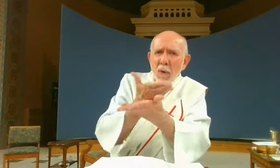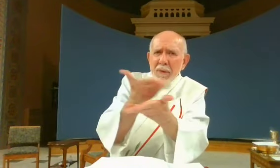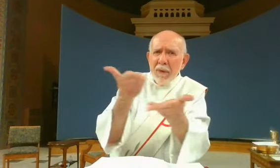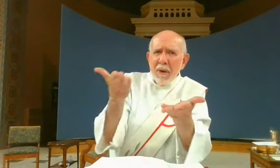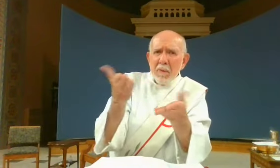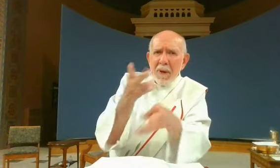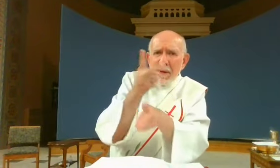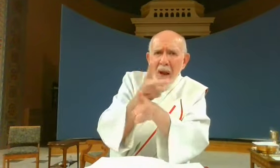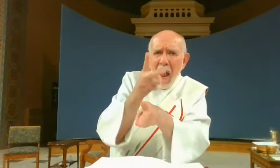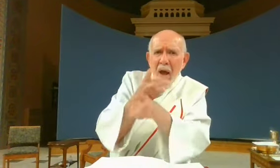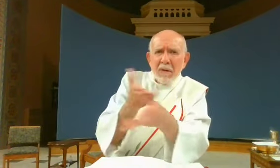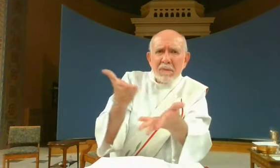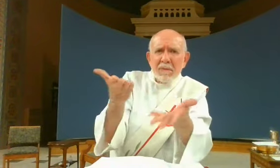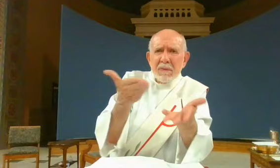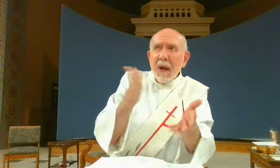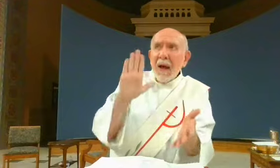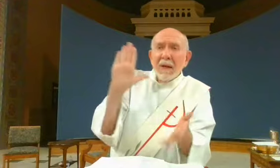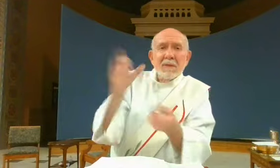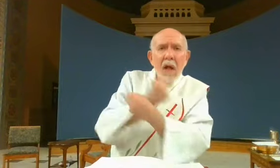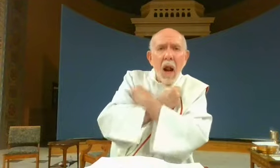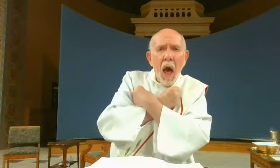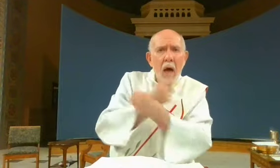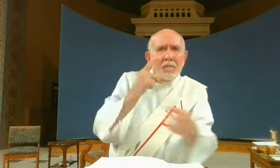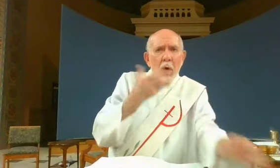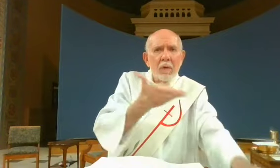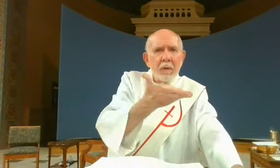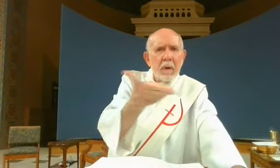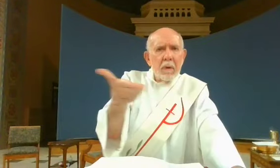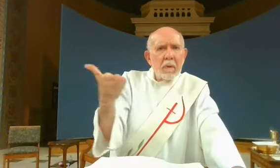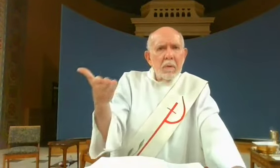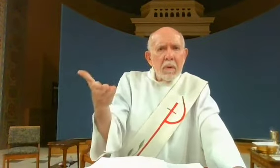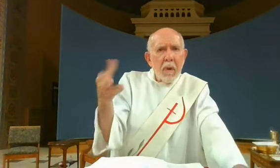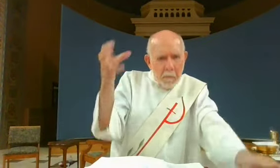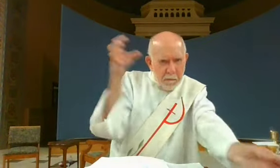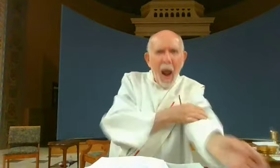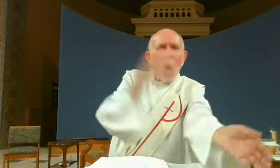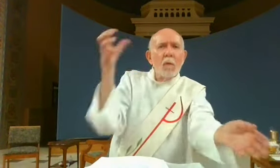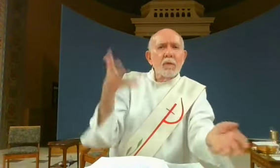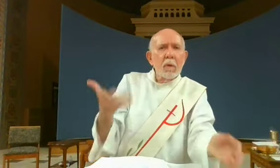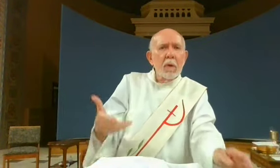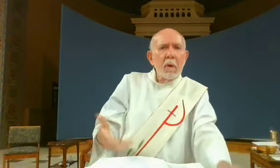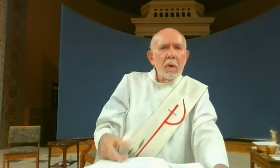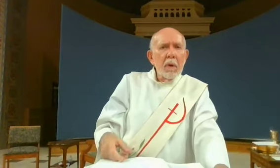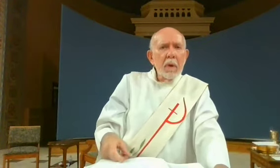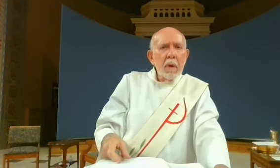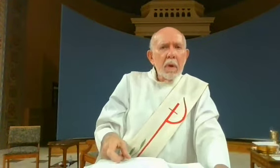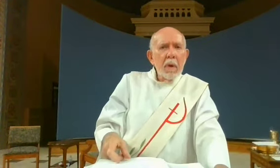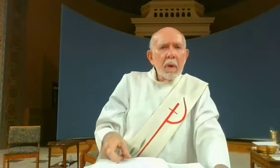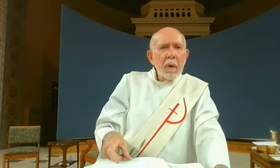God cherished them. He cared for them. His love, that is powerful.